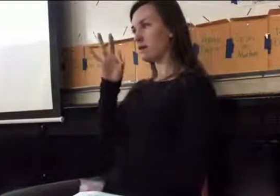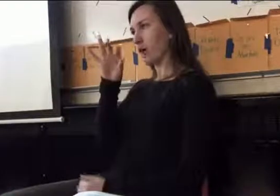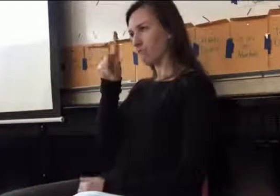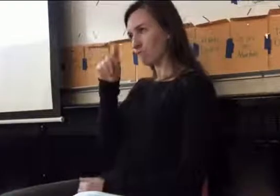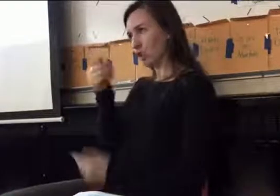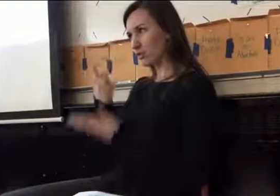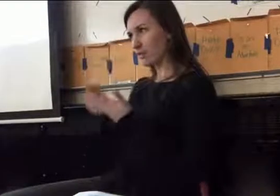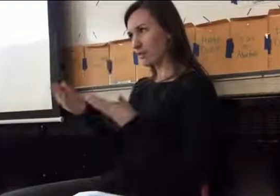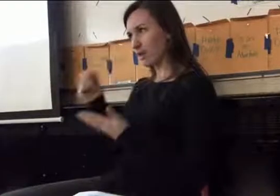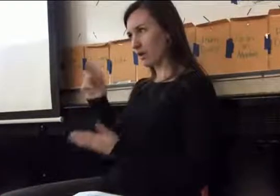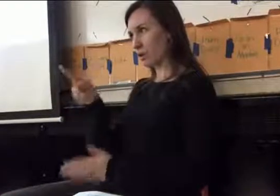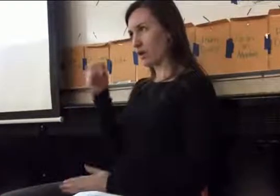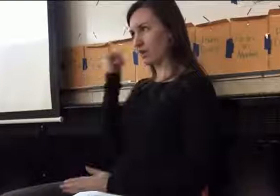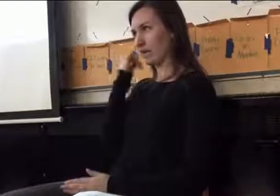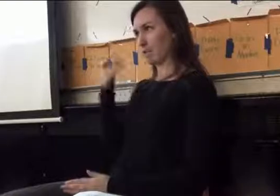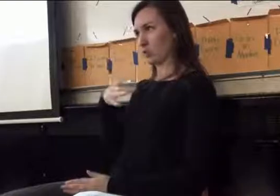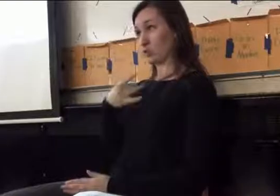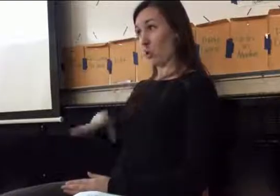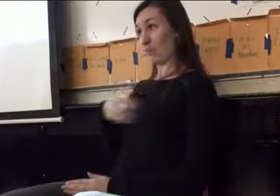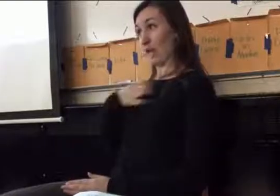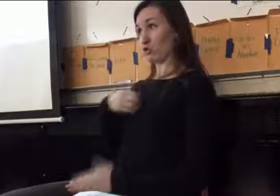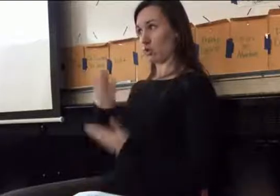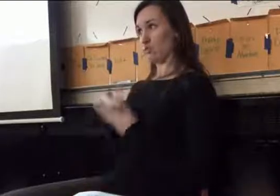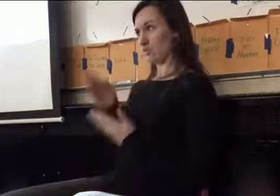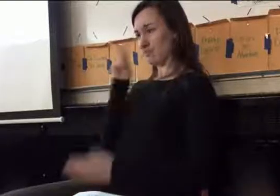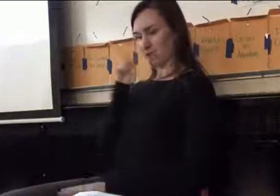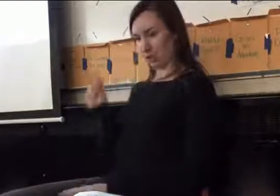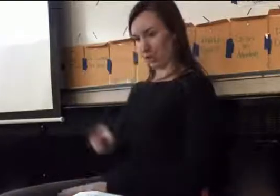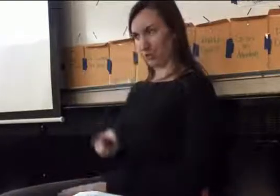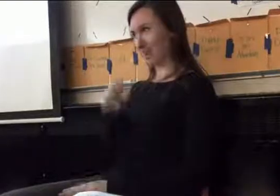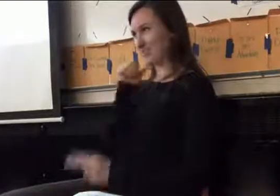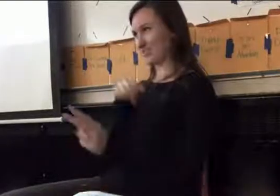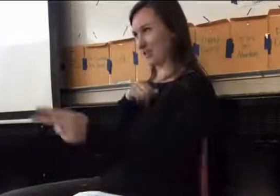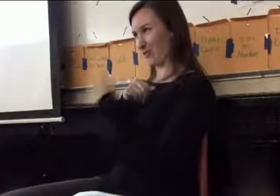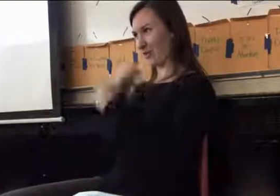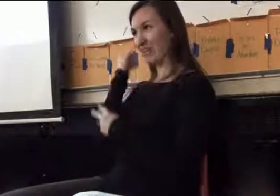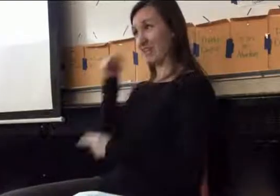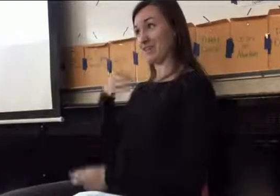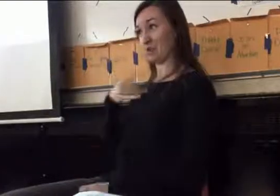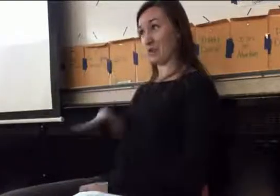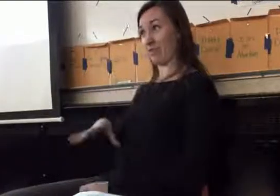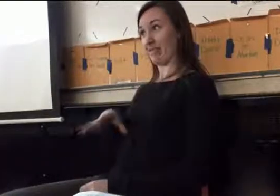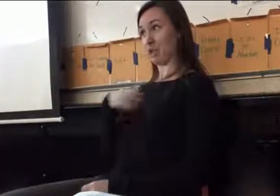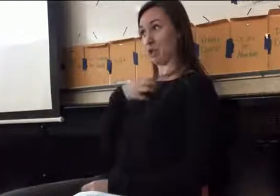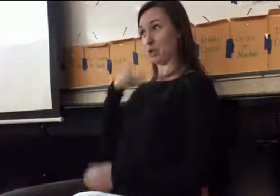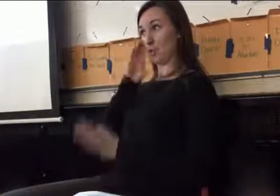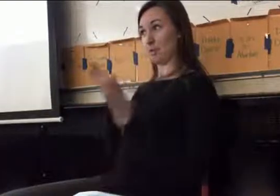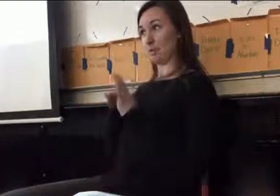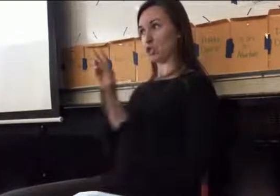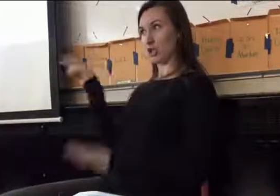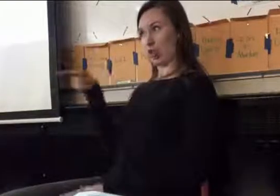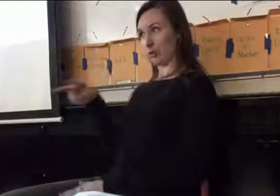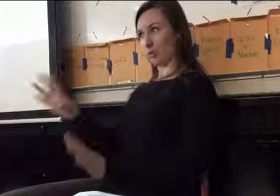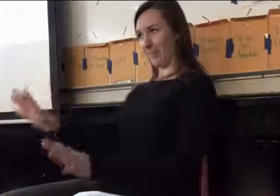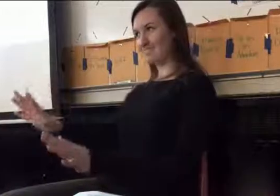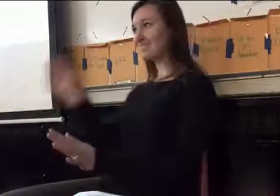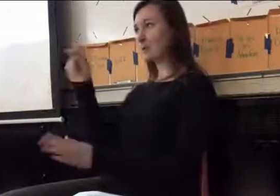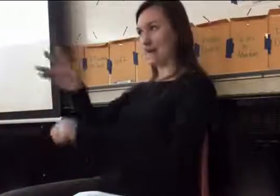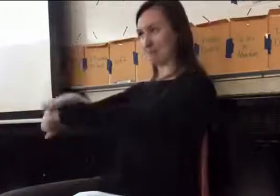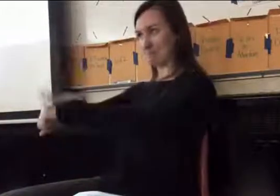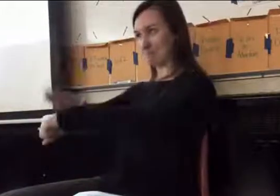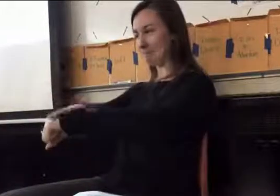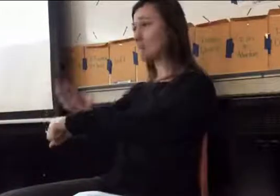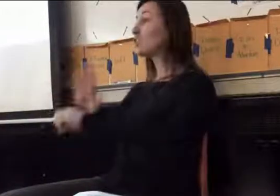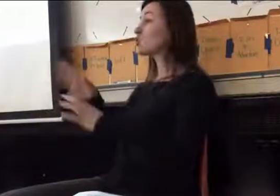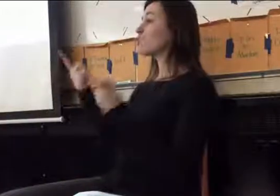would look away at this time. So if you don't like looking at feet or you don't like gross pictures, just look away. What happens